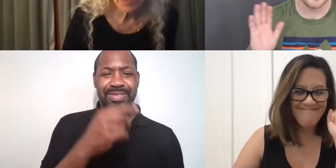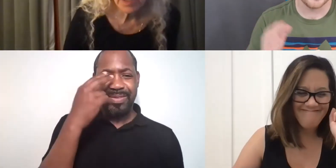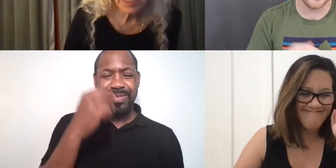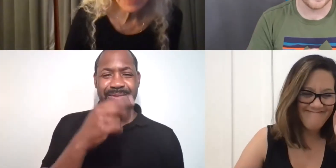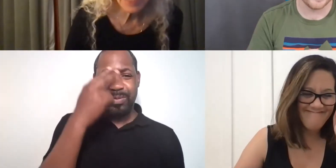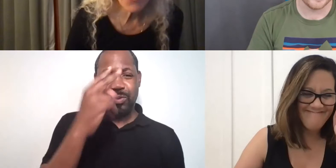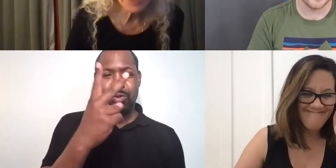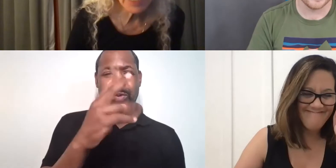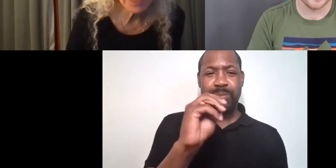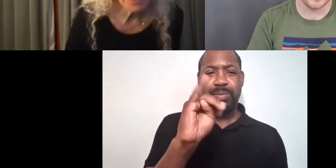Yes, hi, Christine.